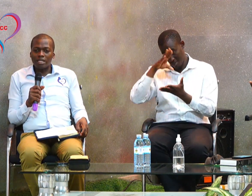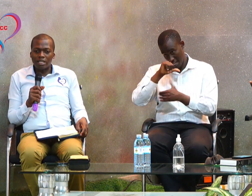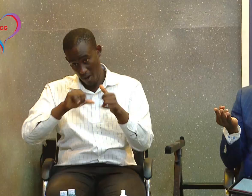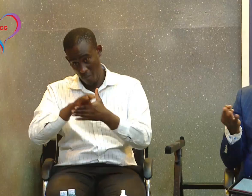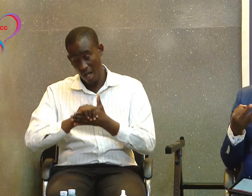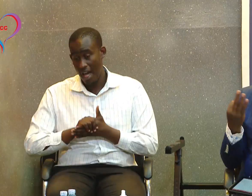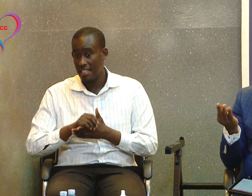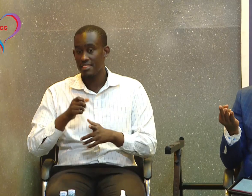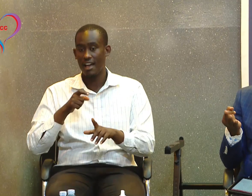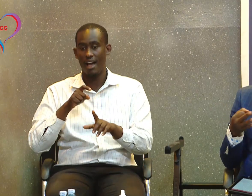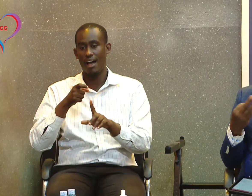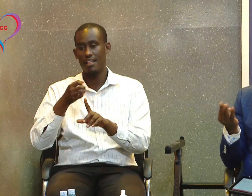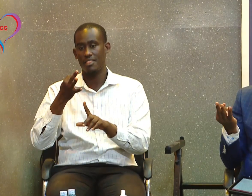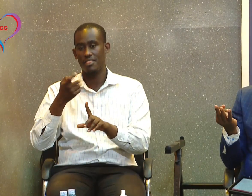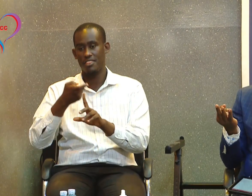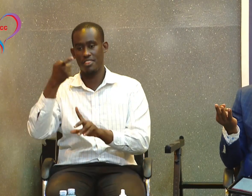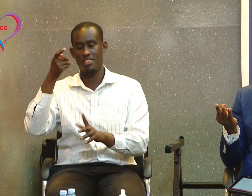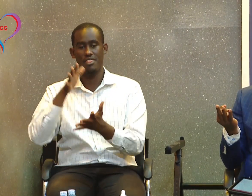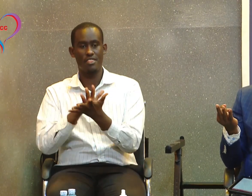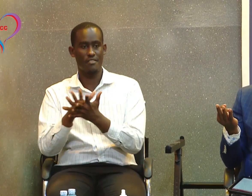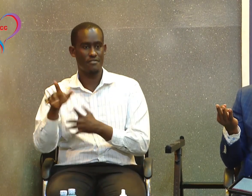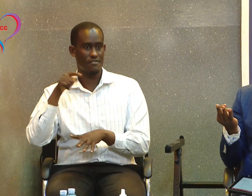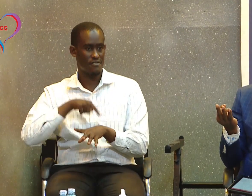The wedding bands, they take